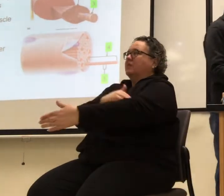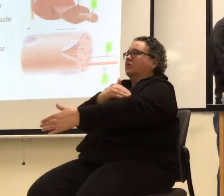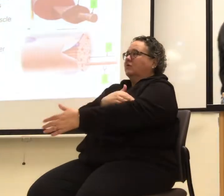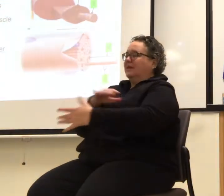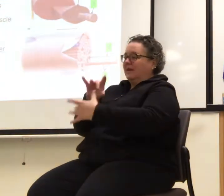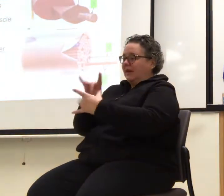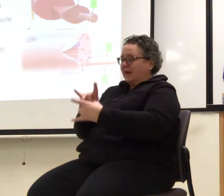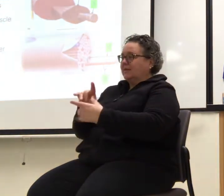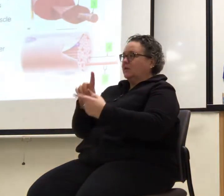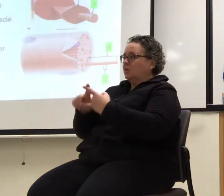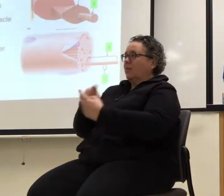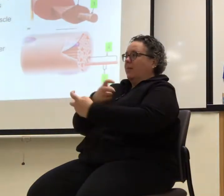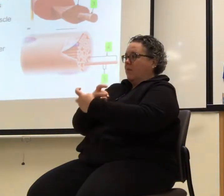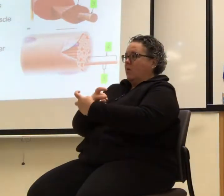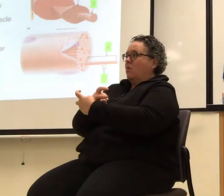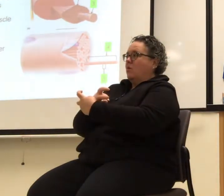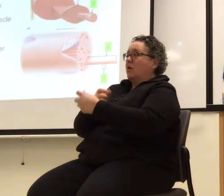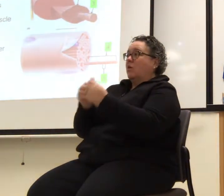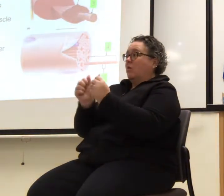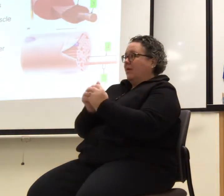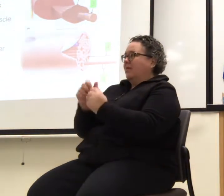to the bone.